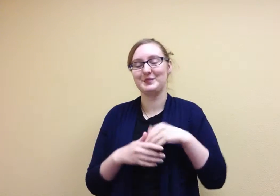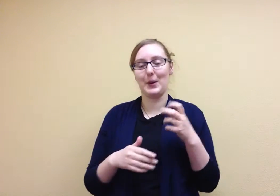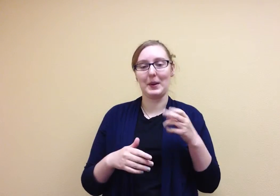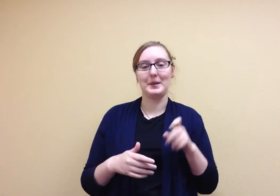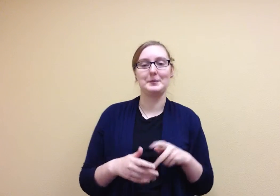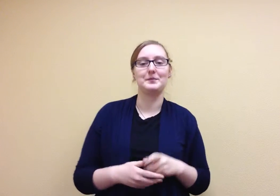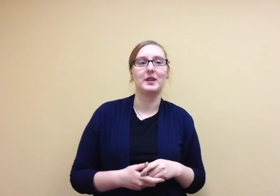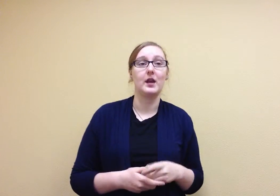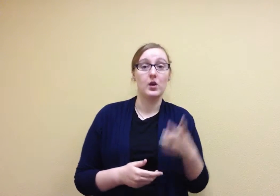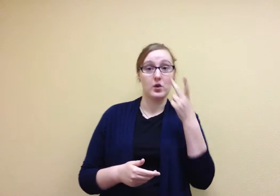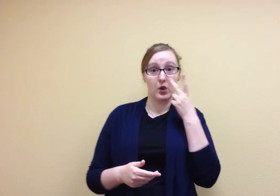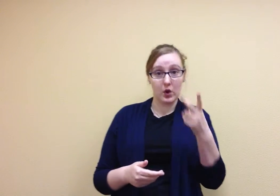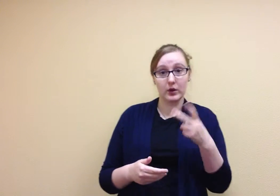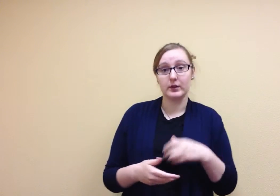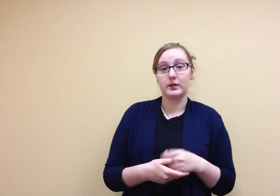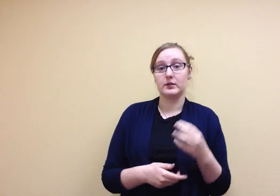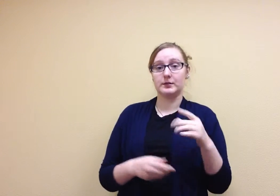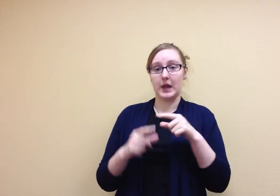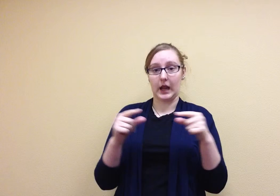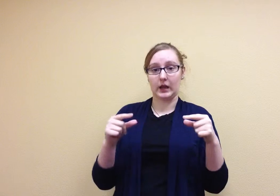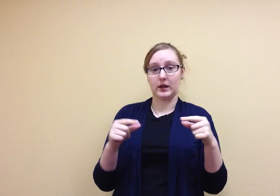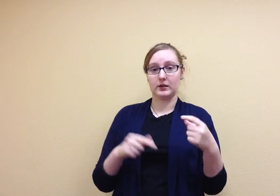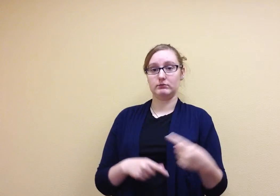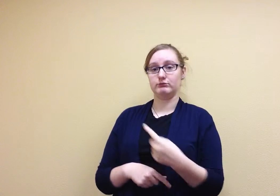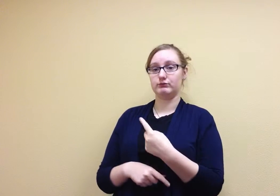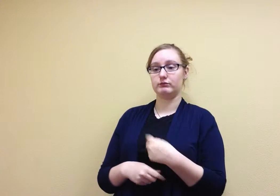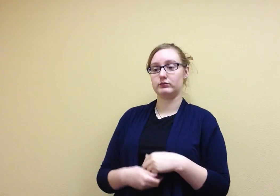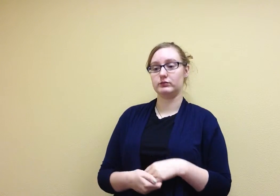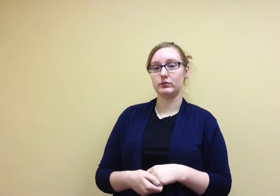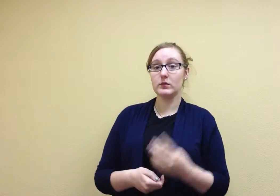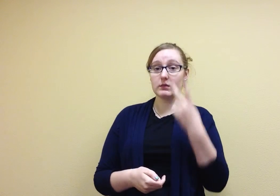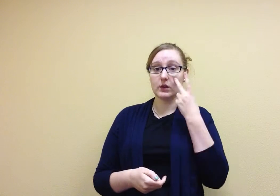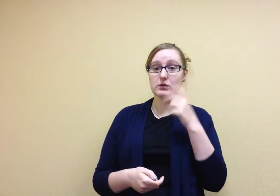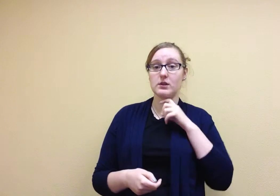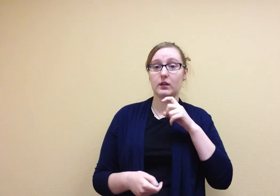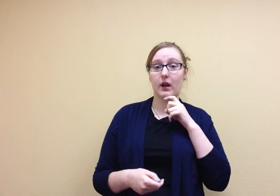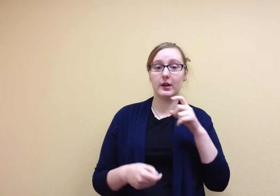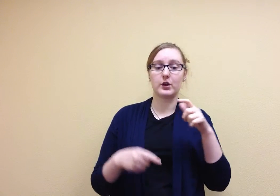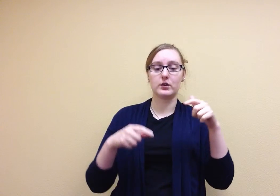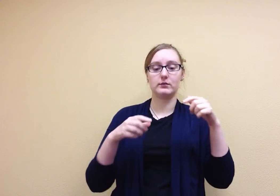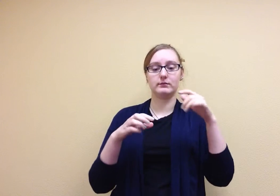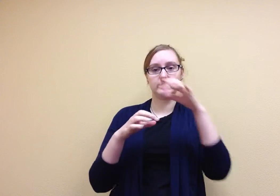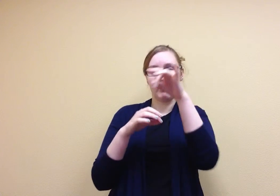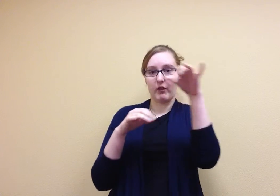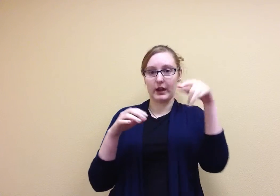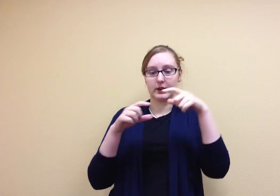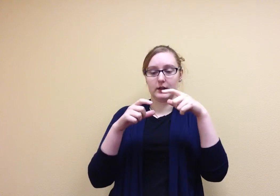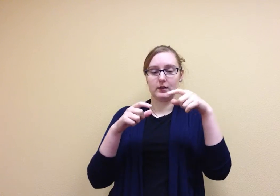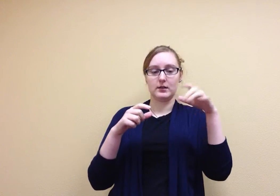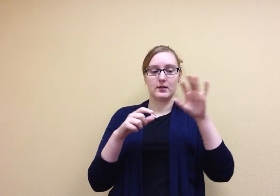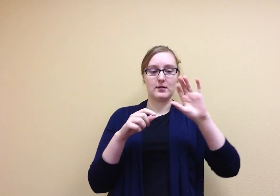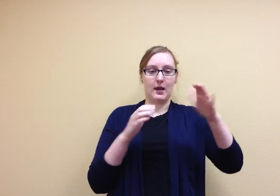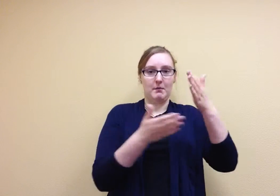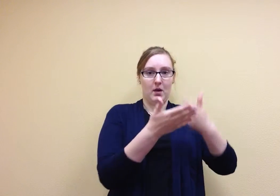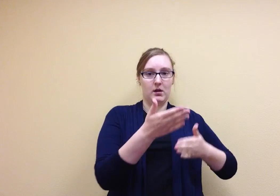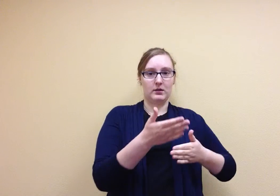a look at it. Here, do you see these iron filings doing something in that section? Can you see how